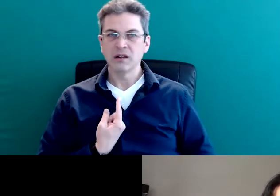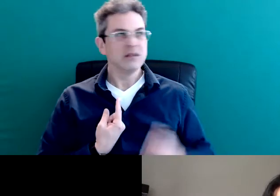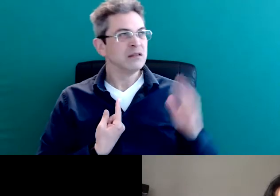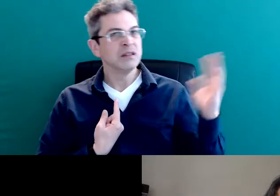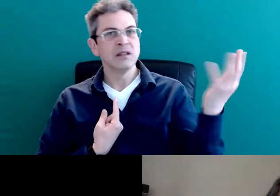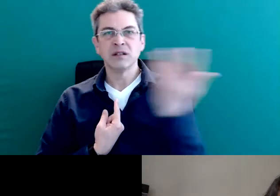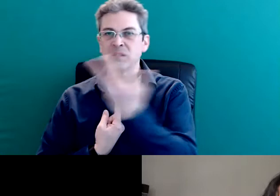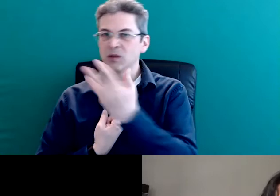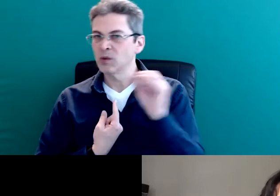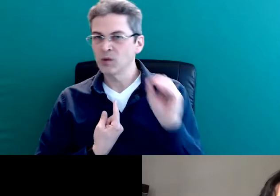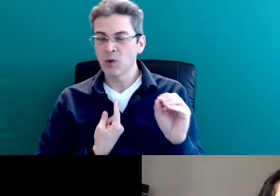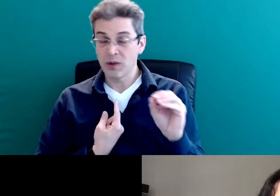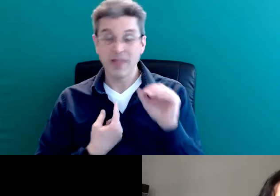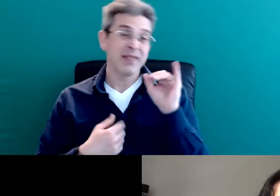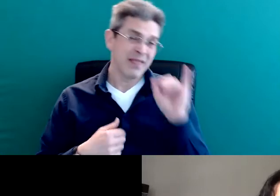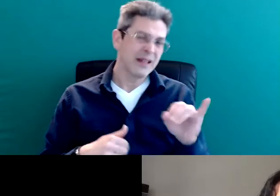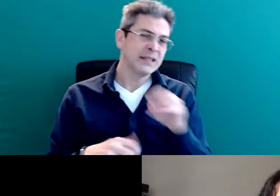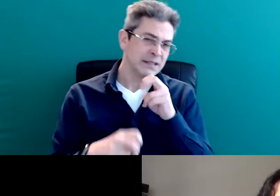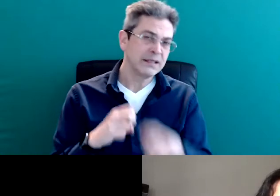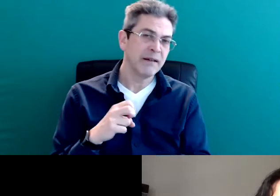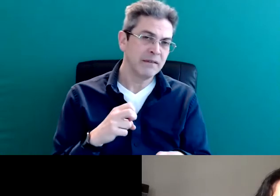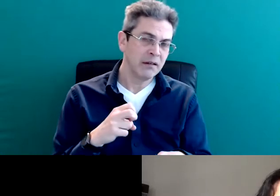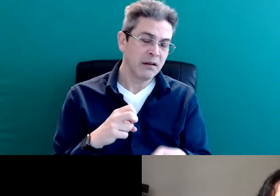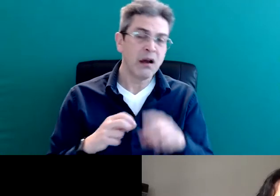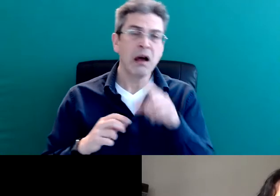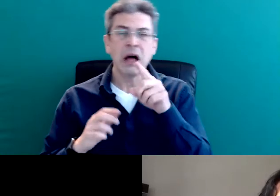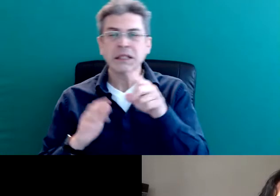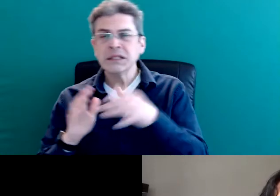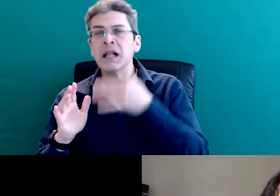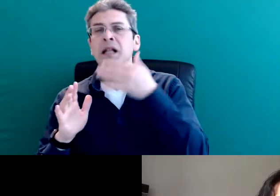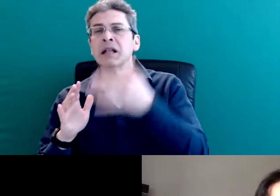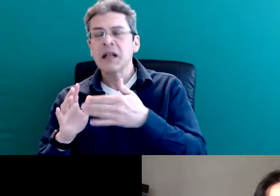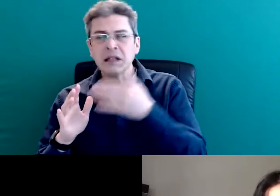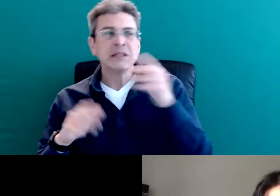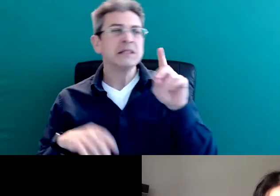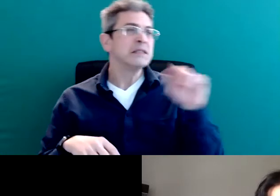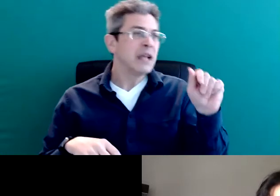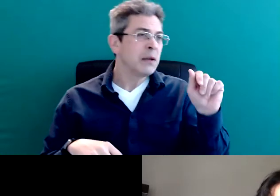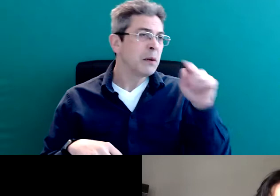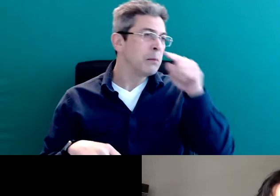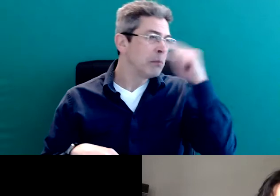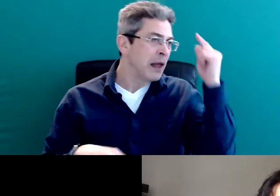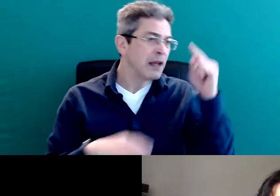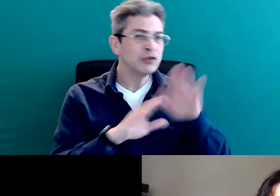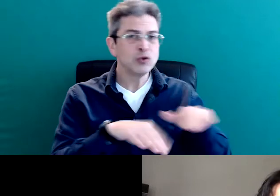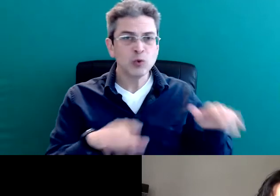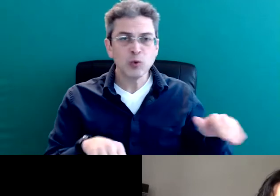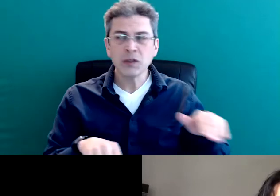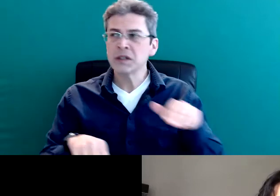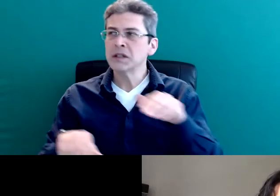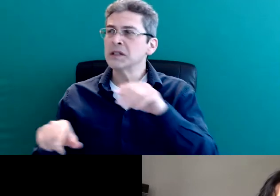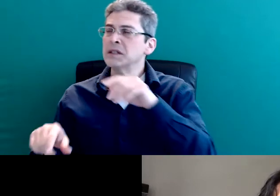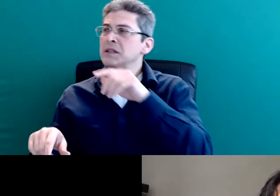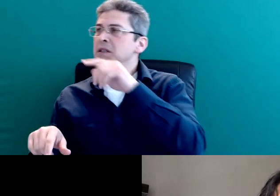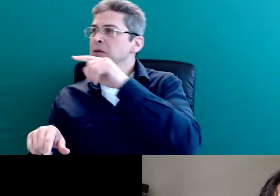And that was extremely hard. Now, there were times when I would come across other disabled Black kids or other disabled people of color, but it wasn't until